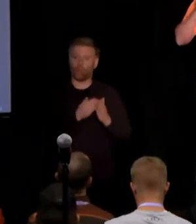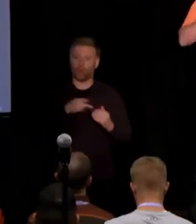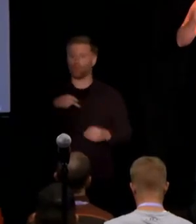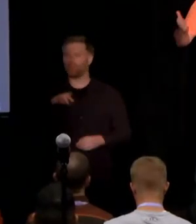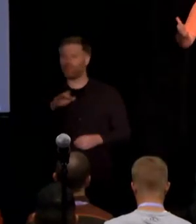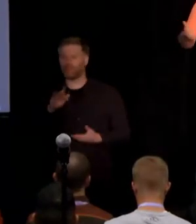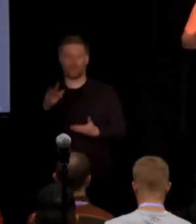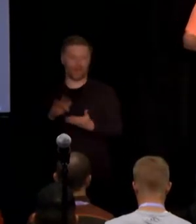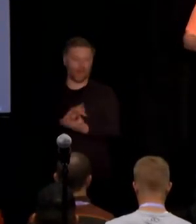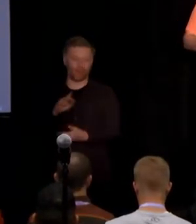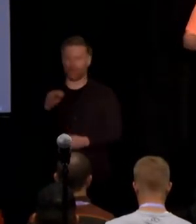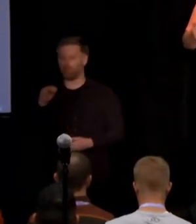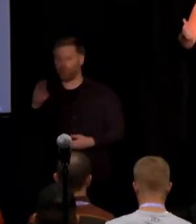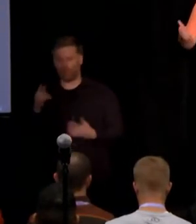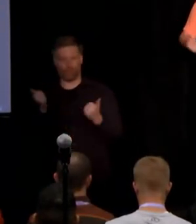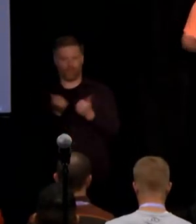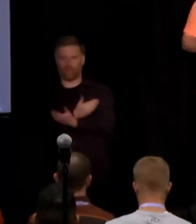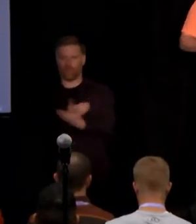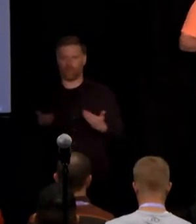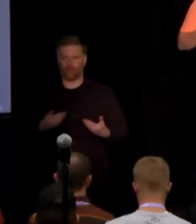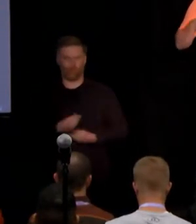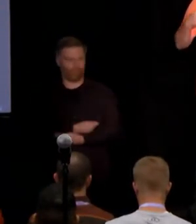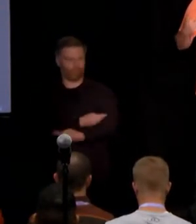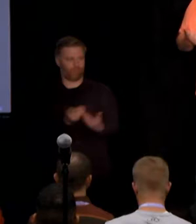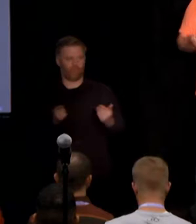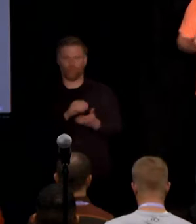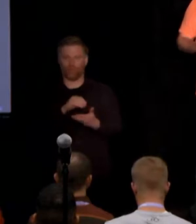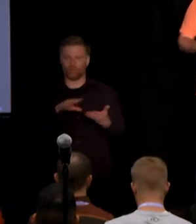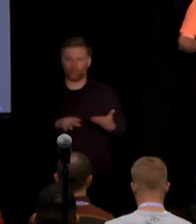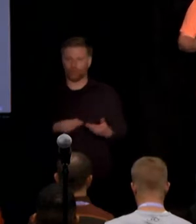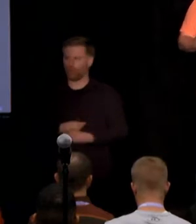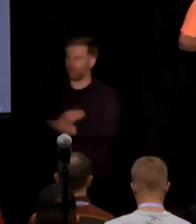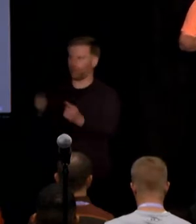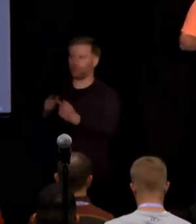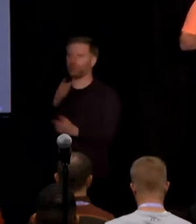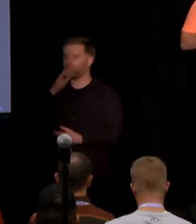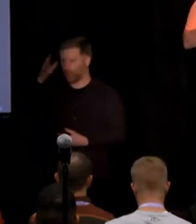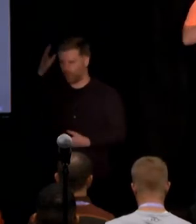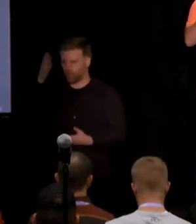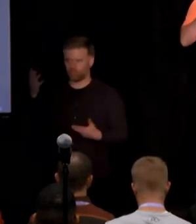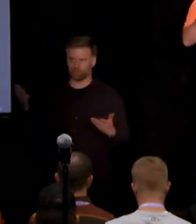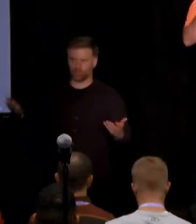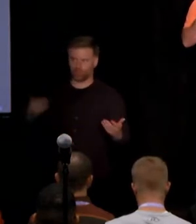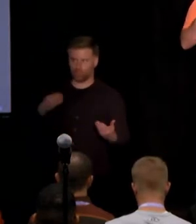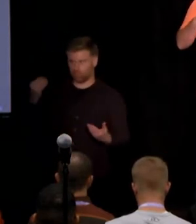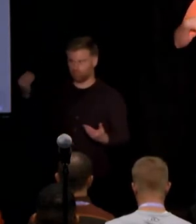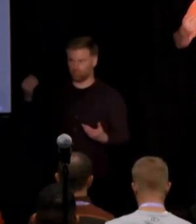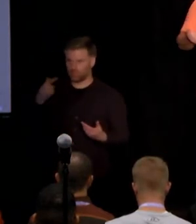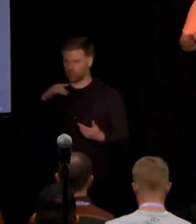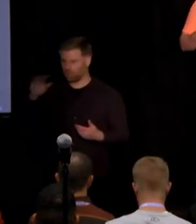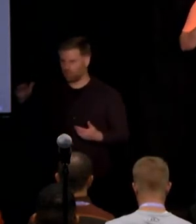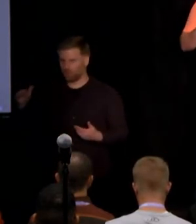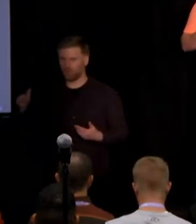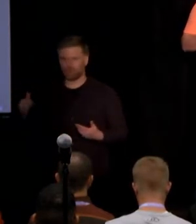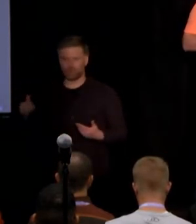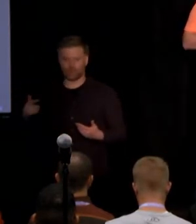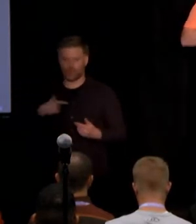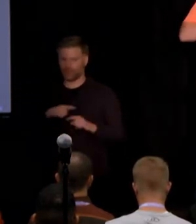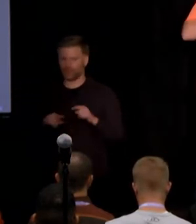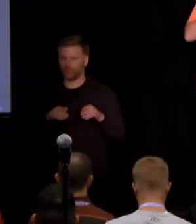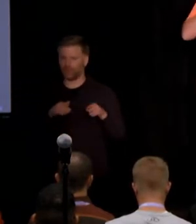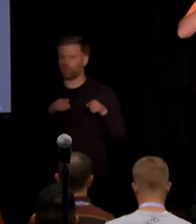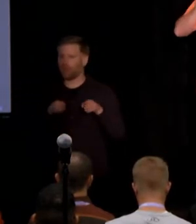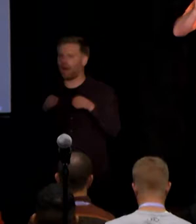MacBooks, everything, and we put them in students' hands, we put them in parents' hands. And we said, you know, tell us, here's some tasks, some generic